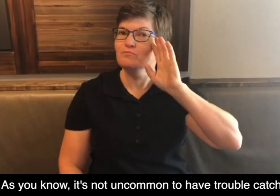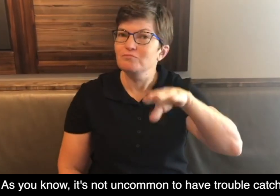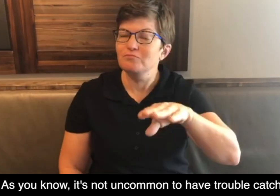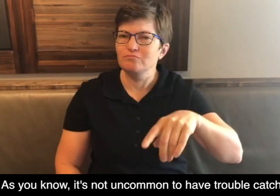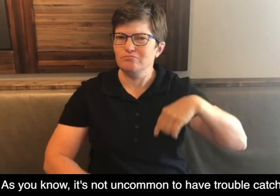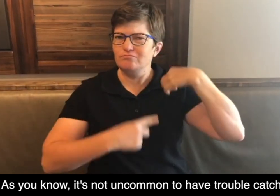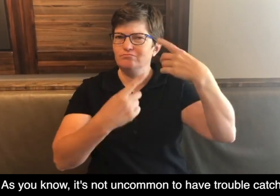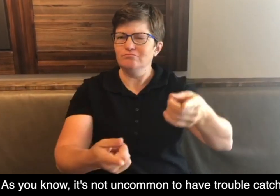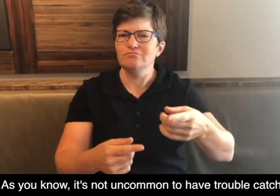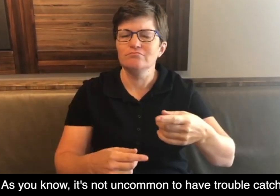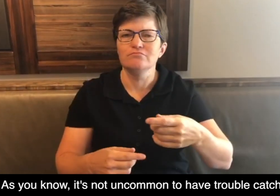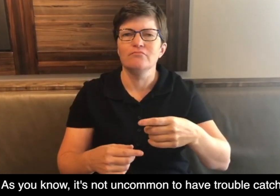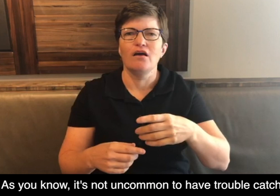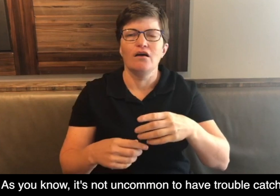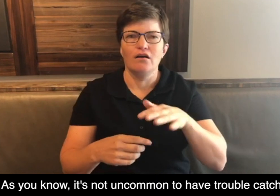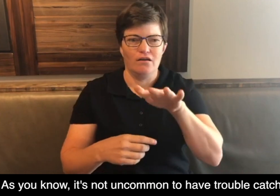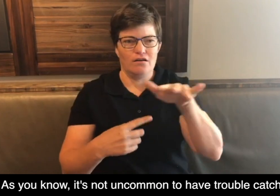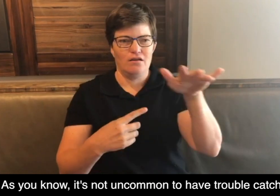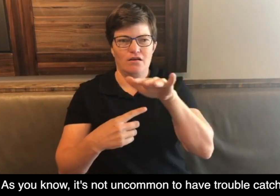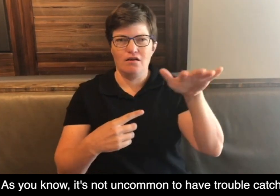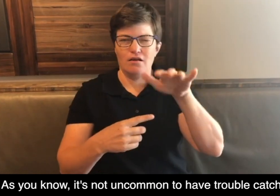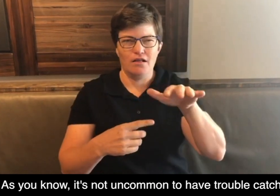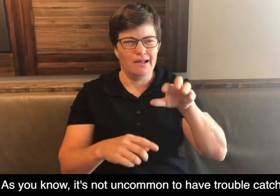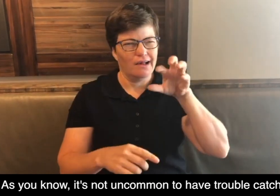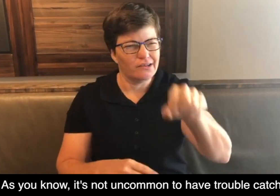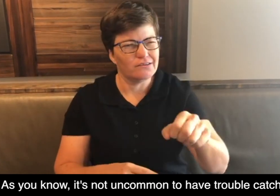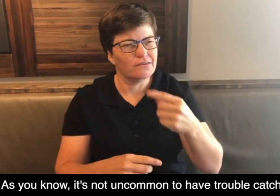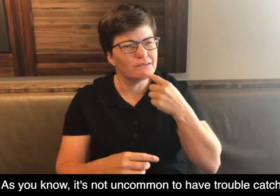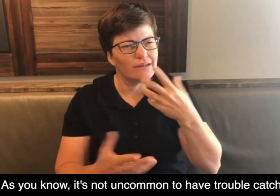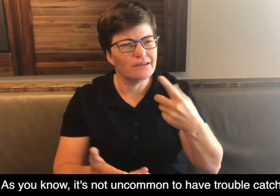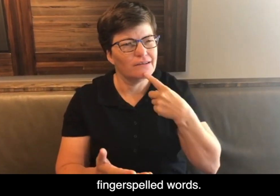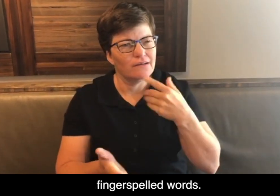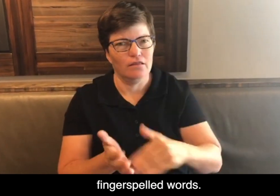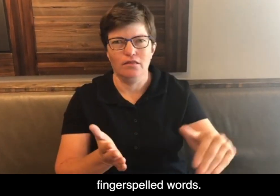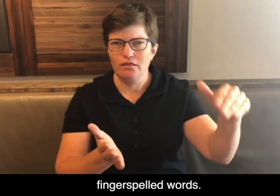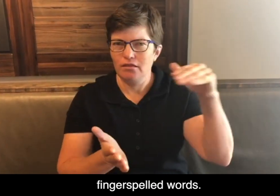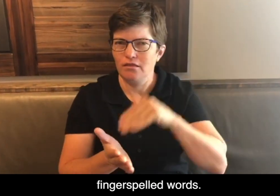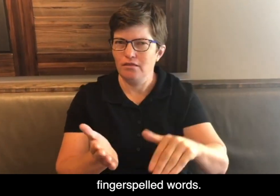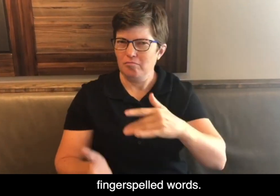As you know, it's not uncommon to have trouble catching fingerspelled words.